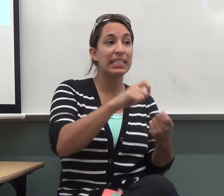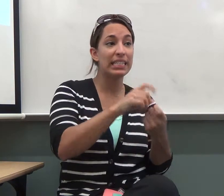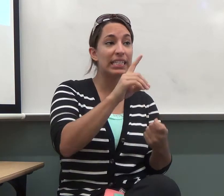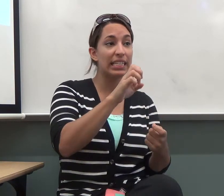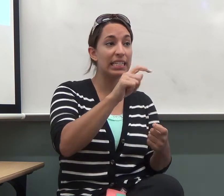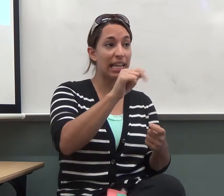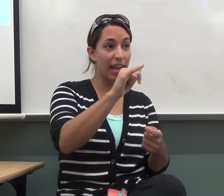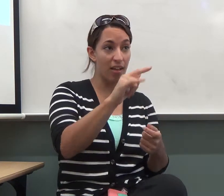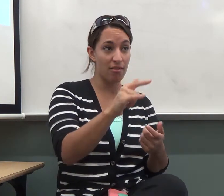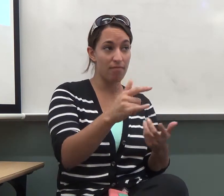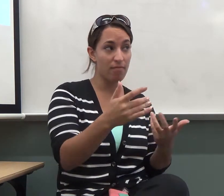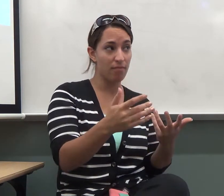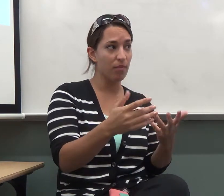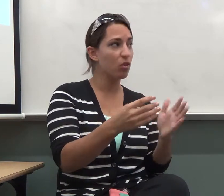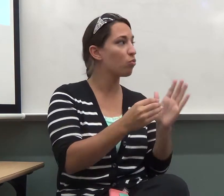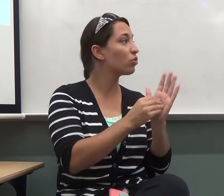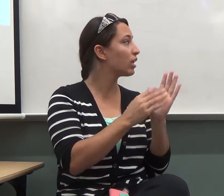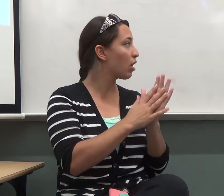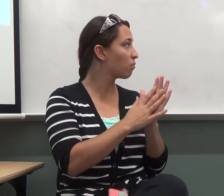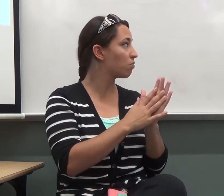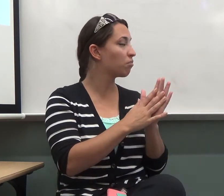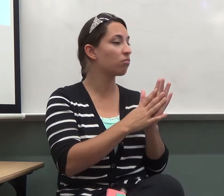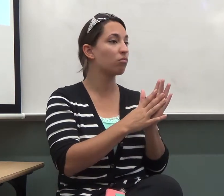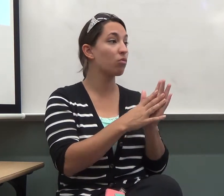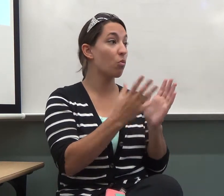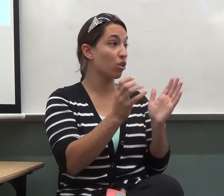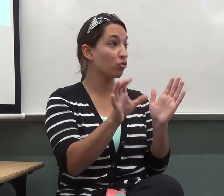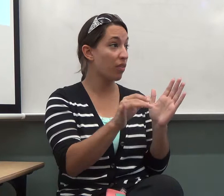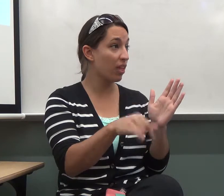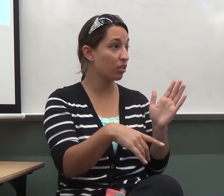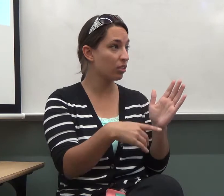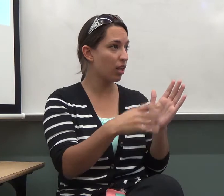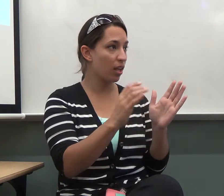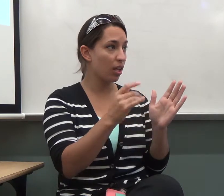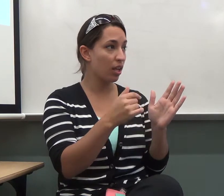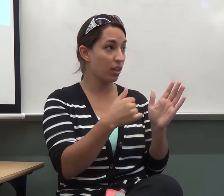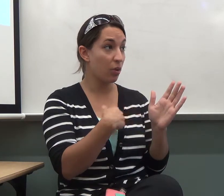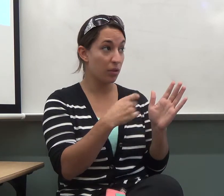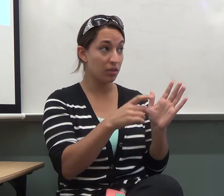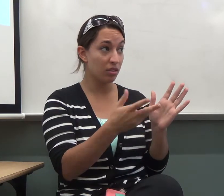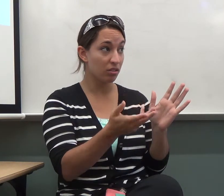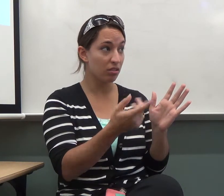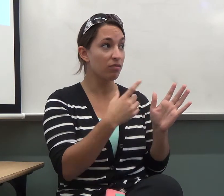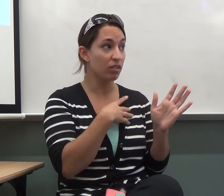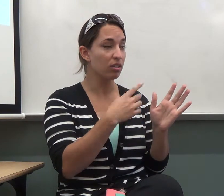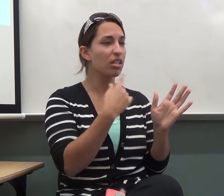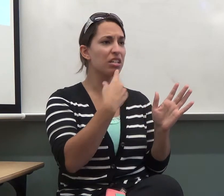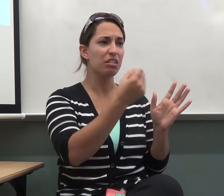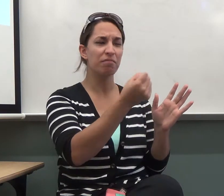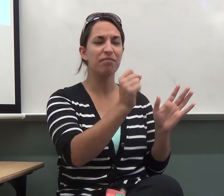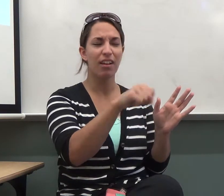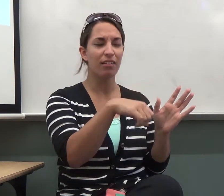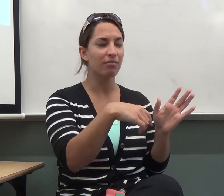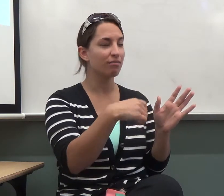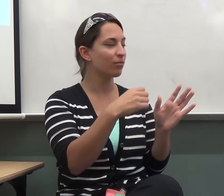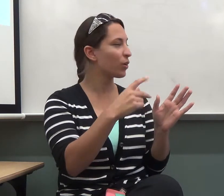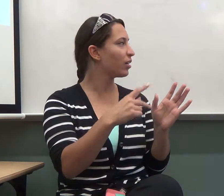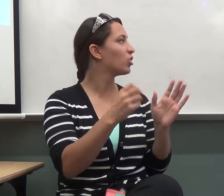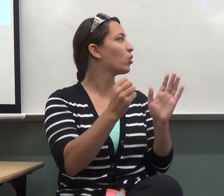So let's write that one down. You want to do that? Is that what you're, I'm asking? I'll note it down, Yeah. yeah. Yeah, okay, I think you're right. Remember, I just said